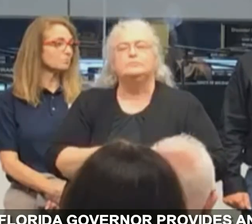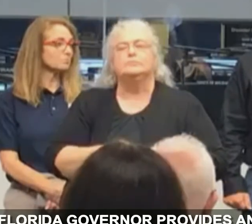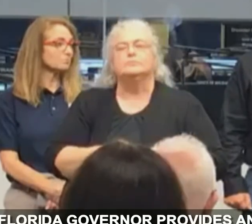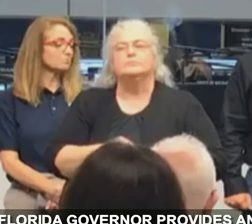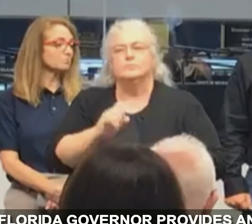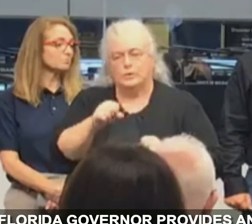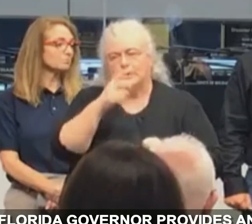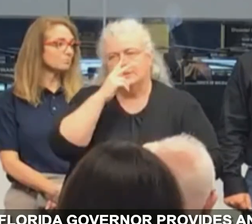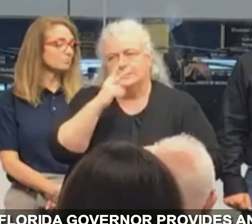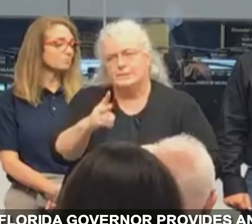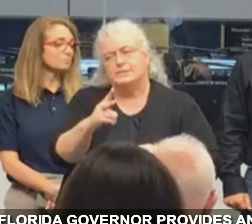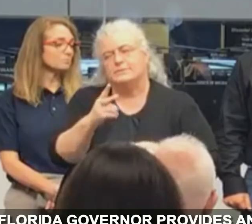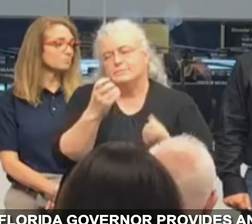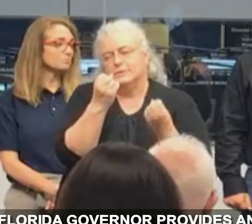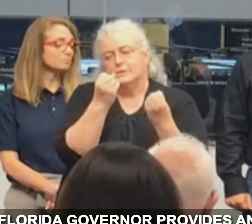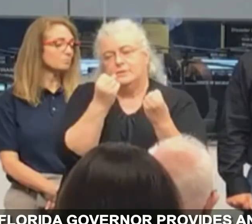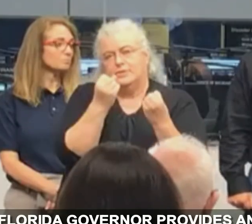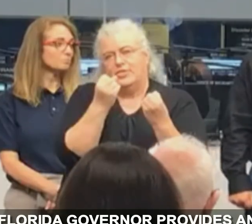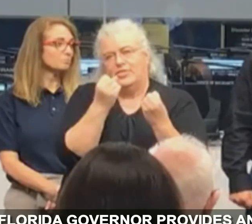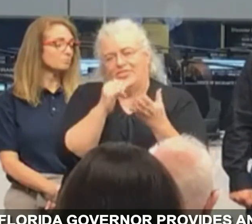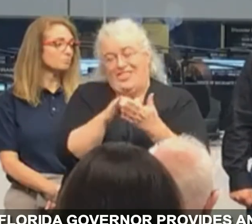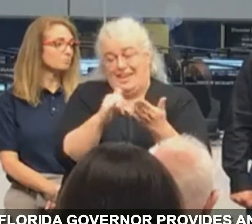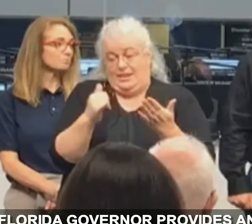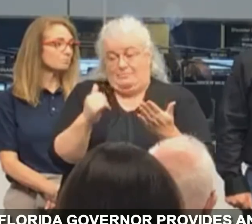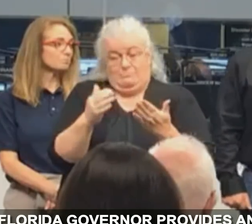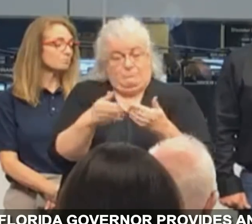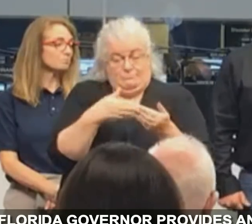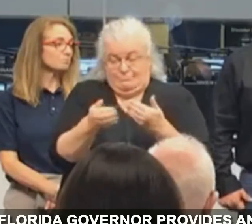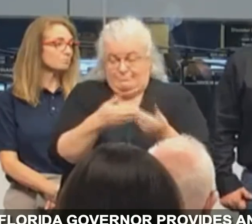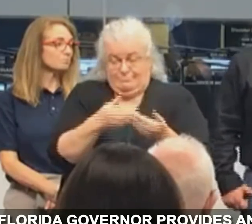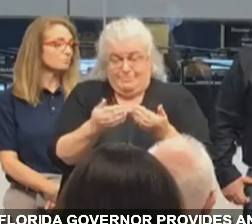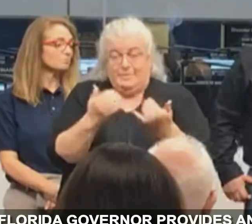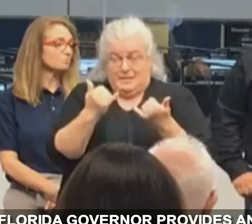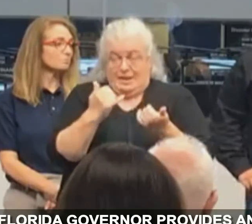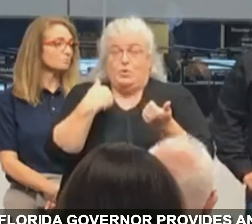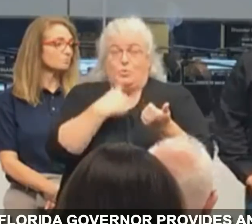lots of things we have to do. Just remind ourselves about Hurricane Matthew hugging